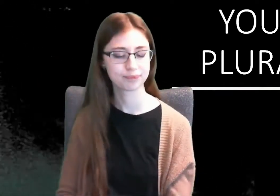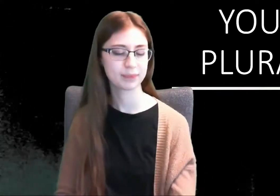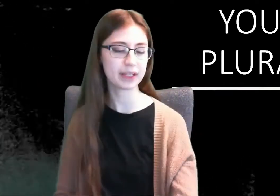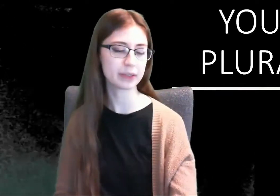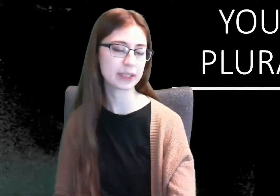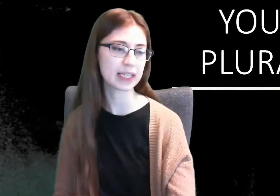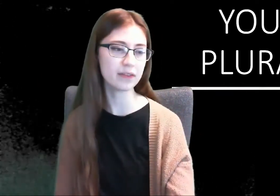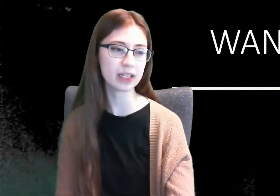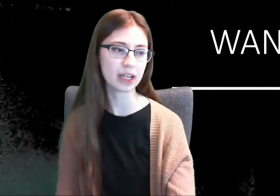That's what we see in our video.